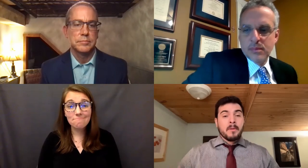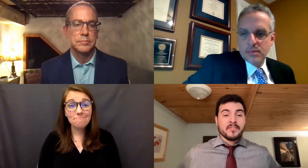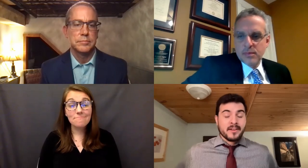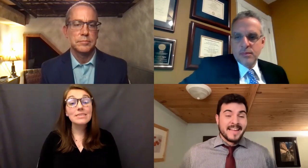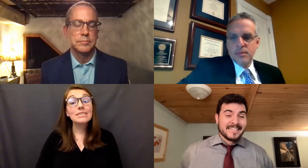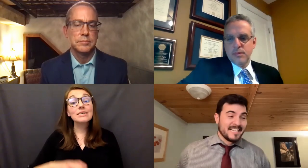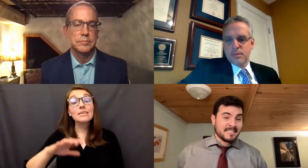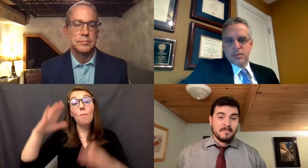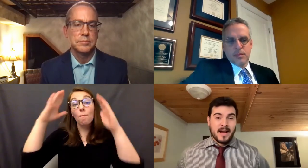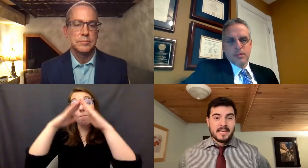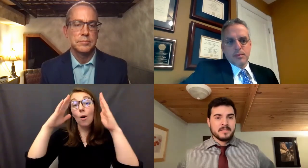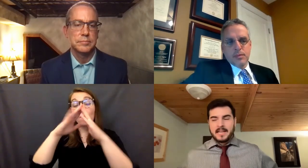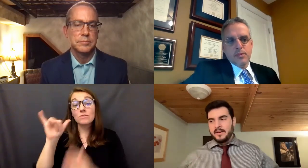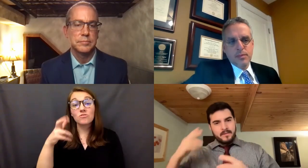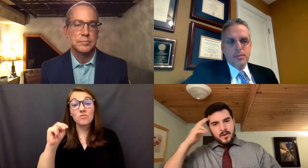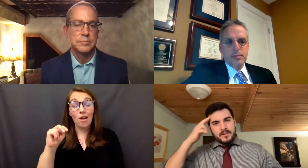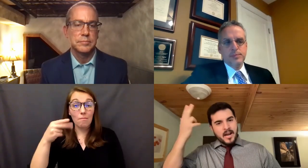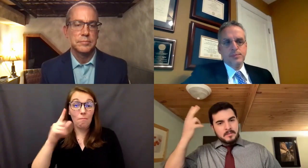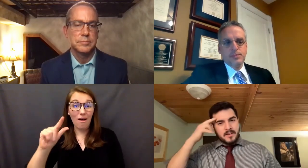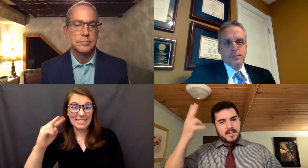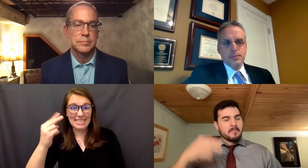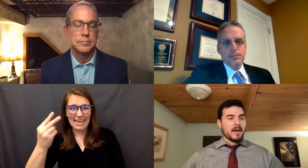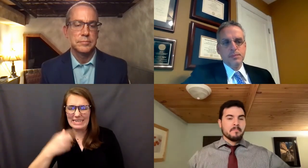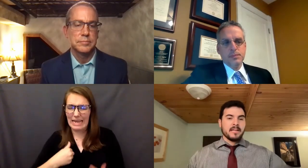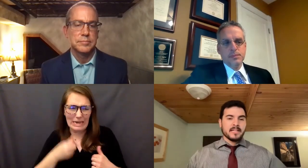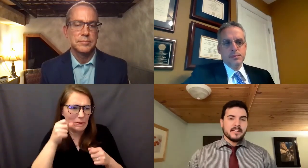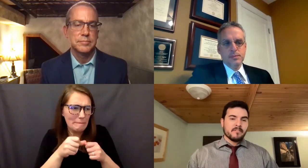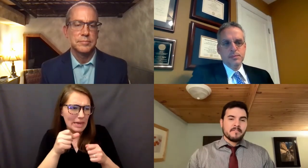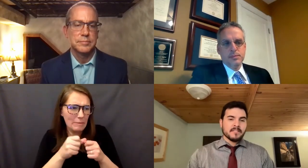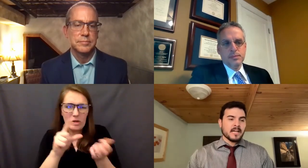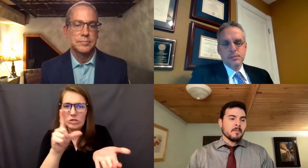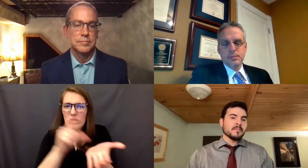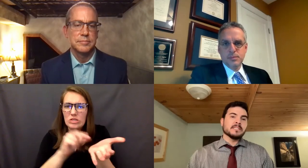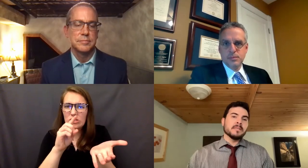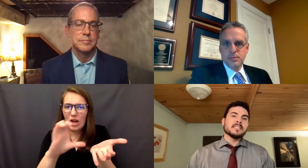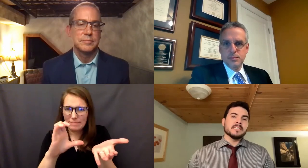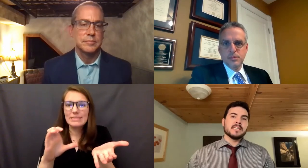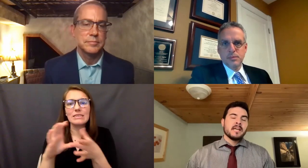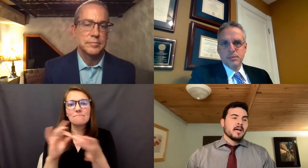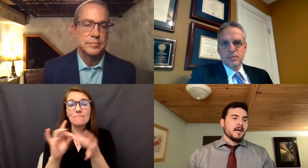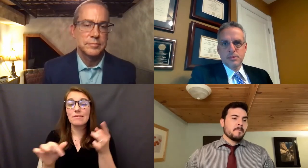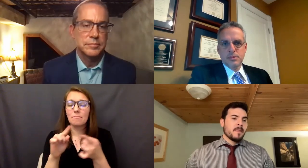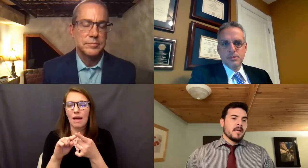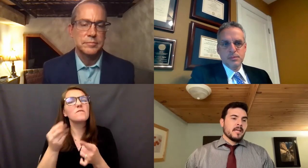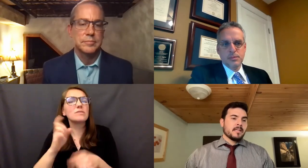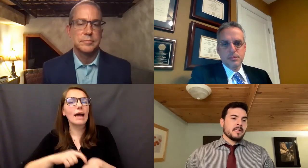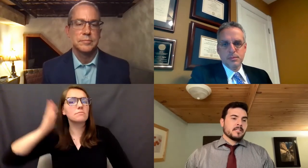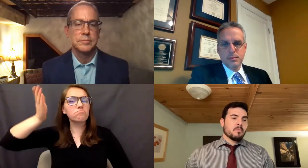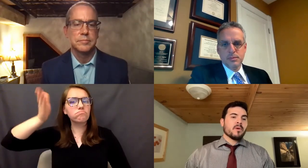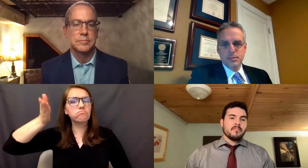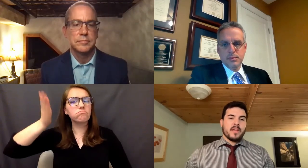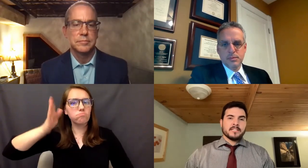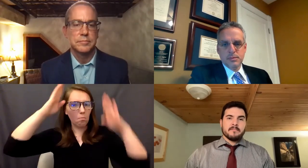Pope John Paul II actually has some items, like I don't know the documents off the top of my head, but he does give reference in a couple of his speeches